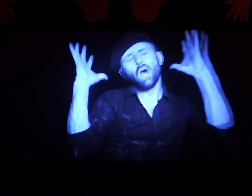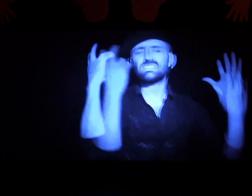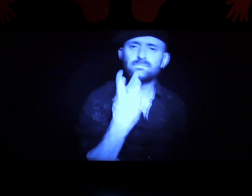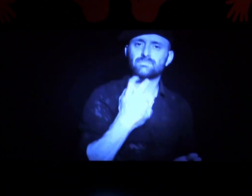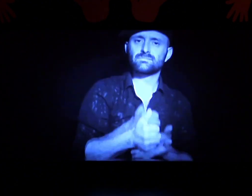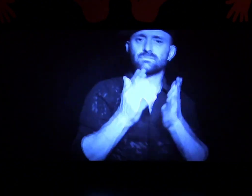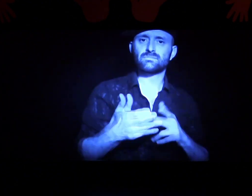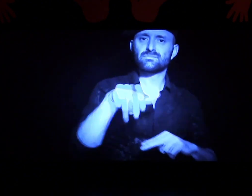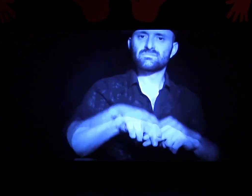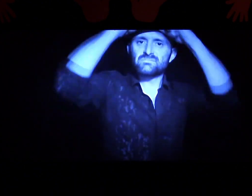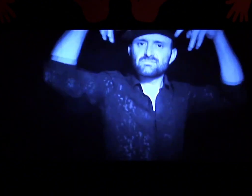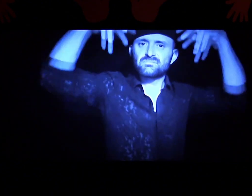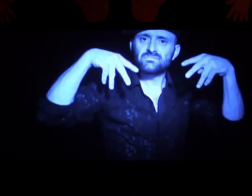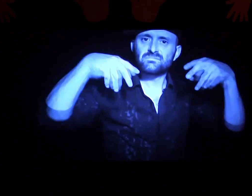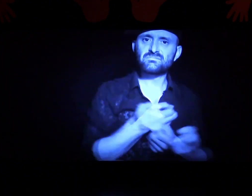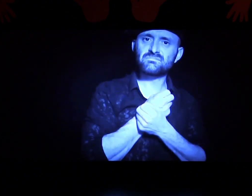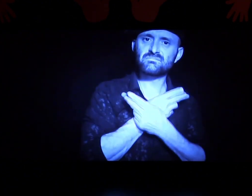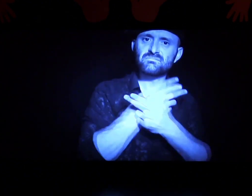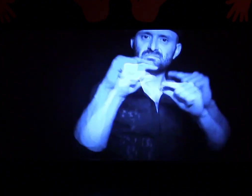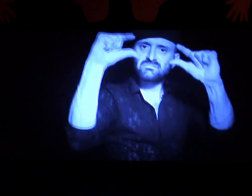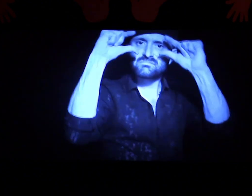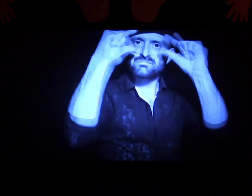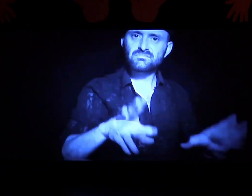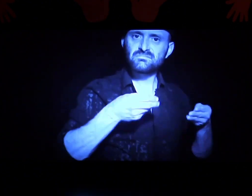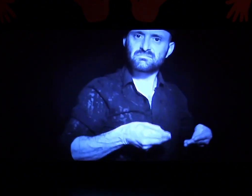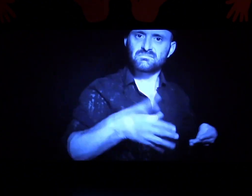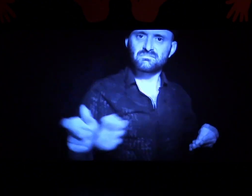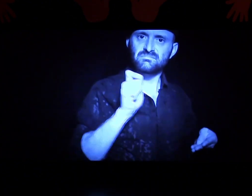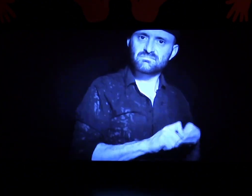tock. No, there's something more. Speech therapist.